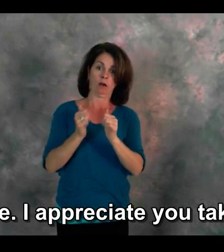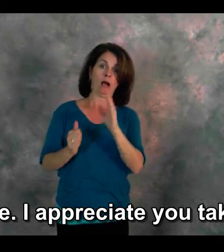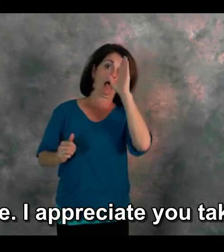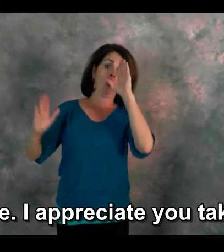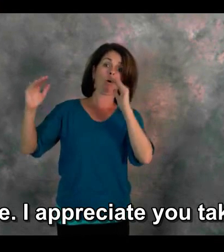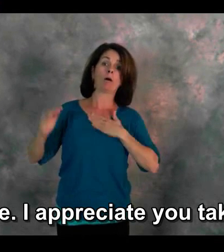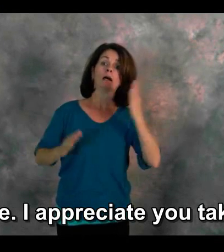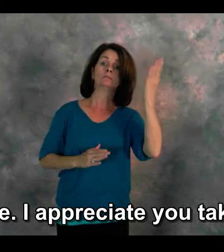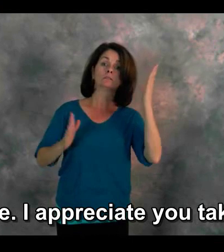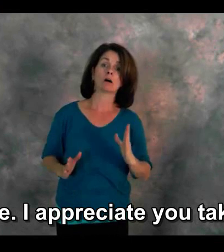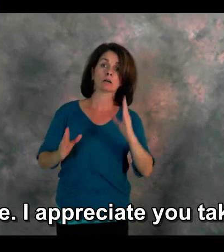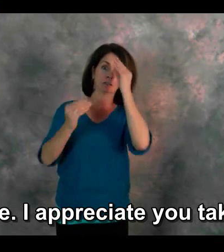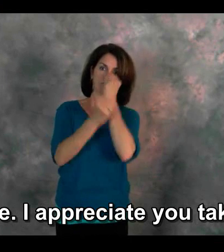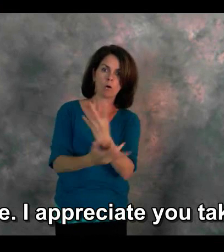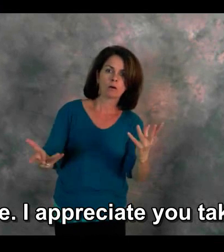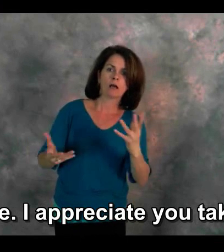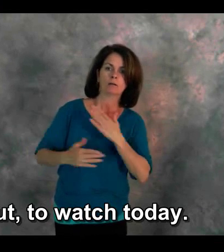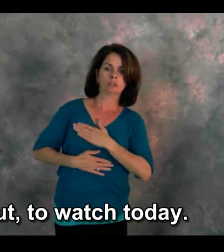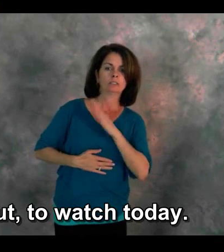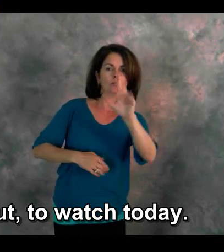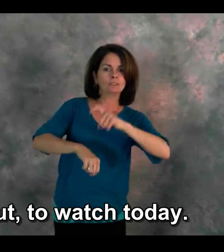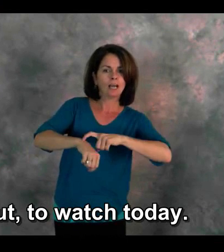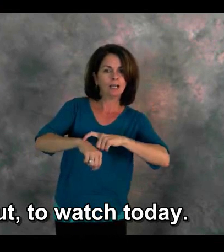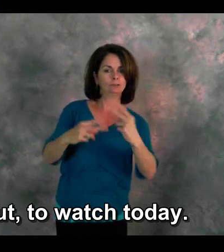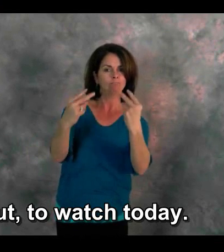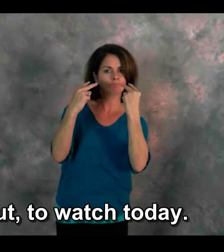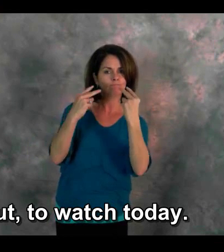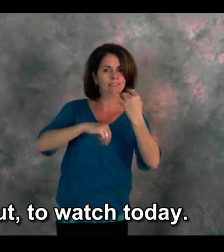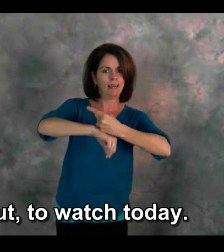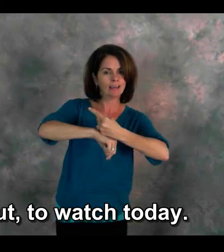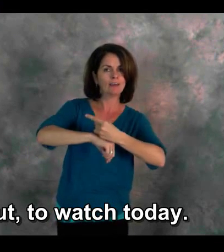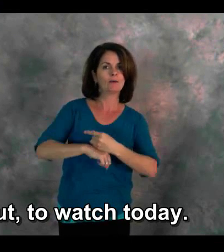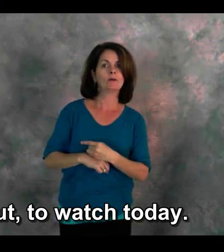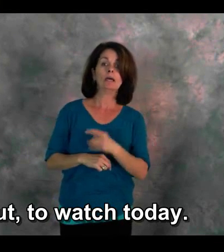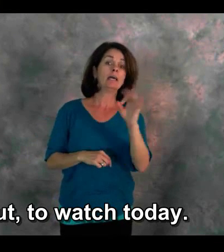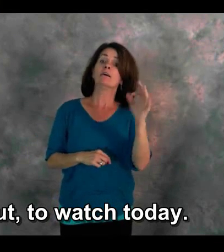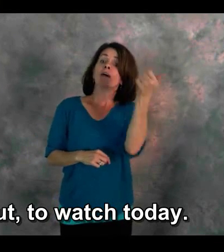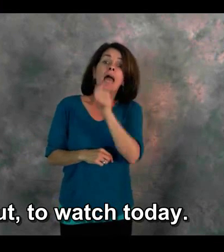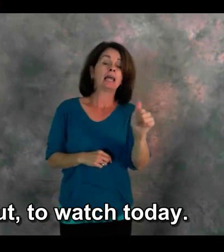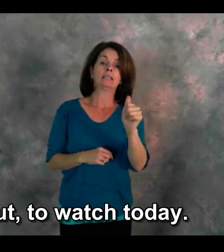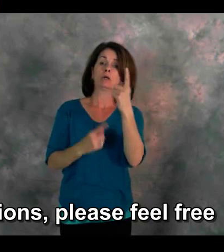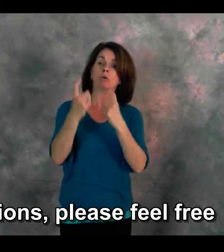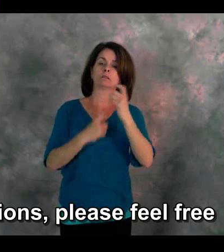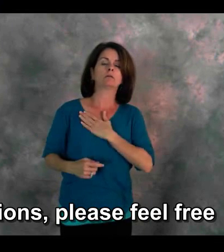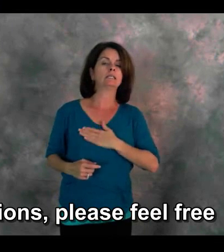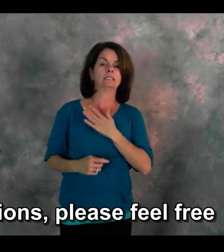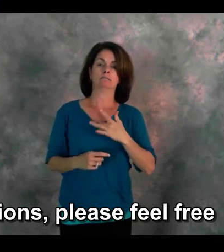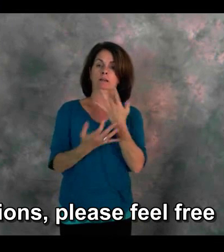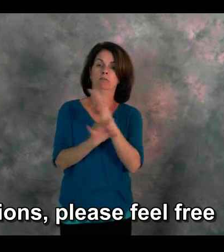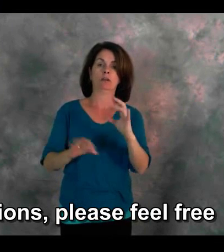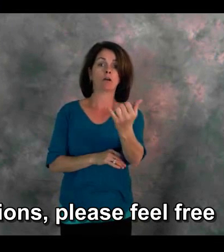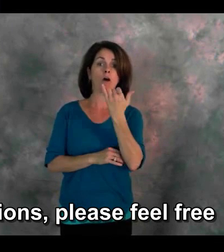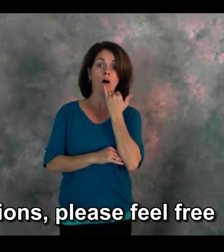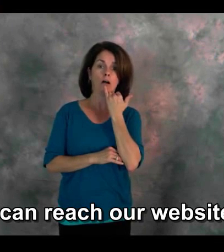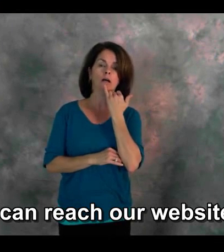has been informative. I appreciate you taking the time to check it out, to watch today. If you ever have any